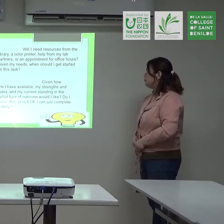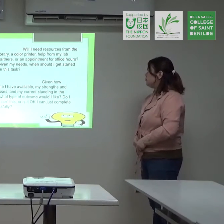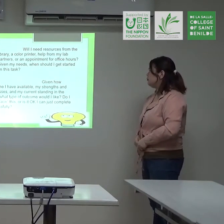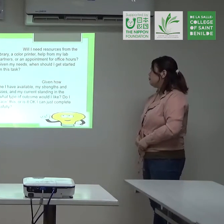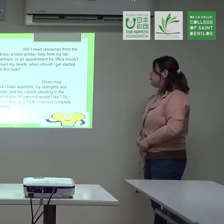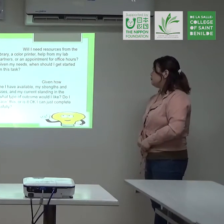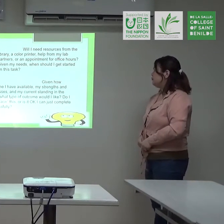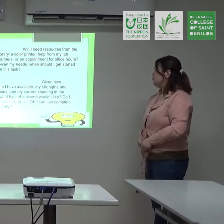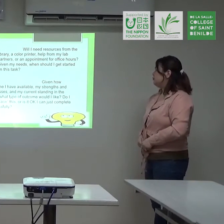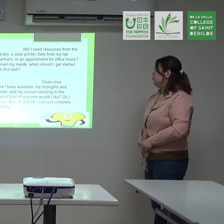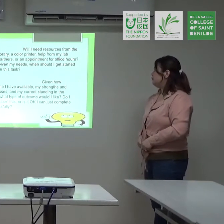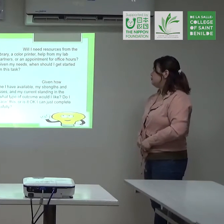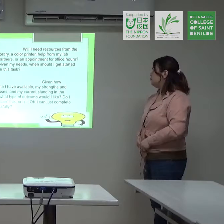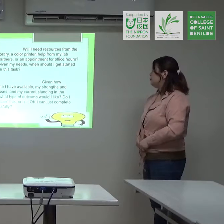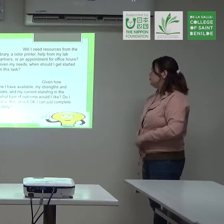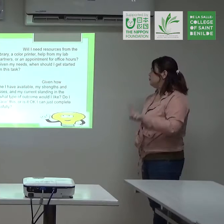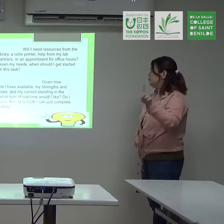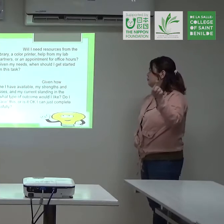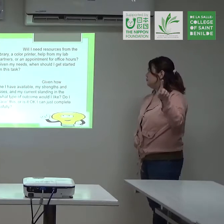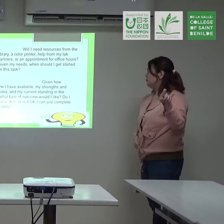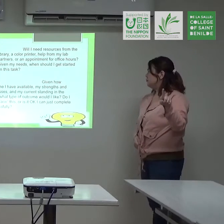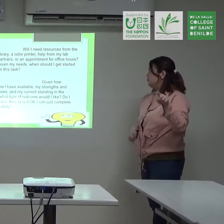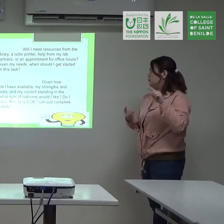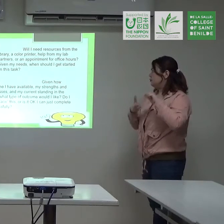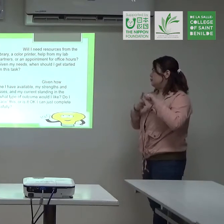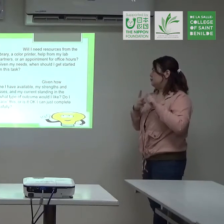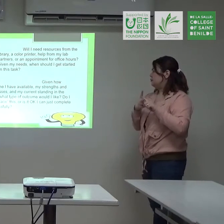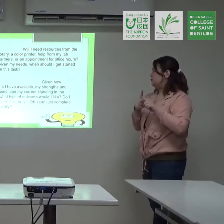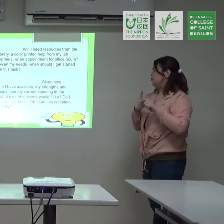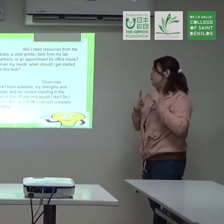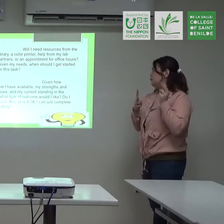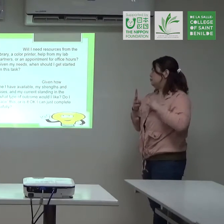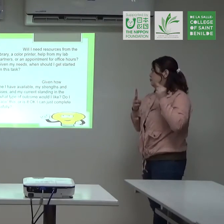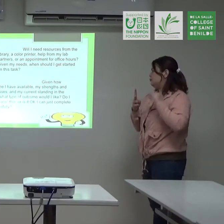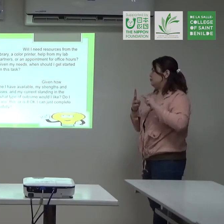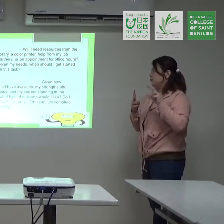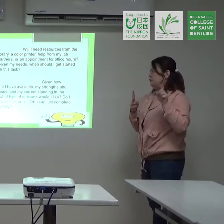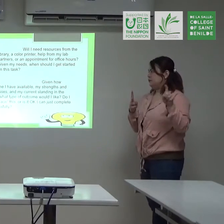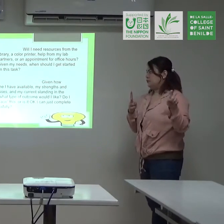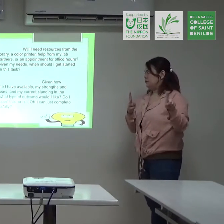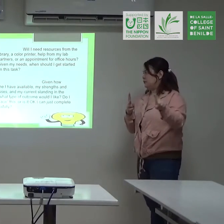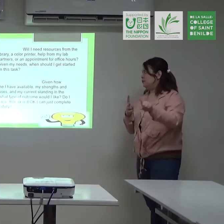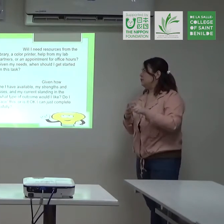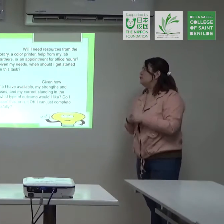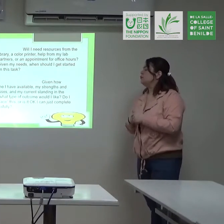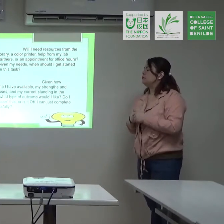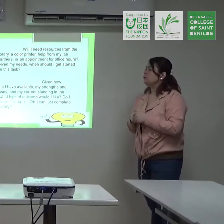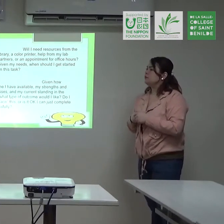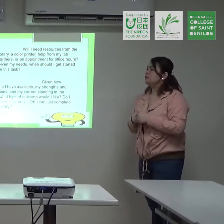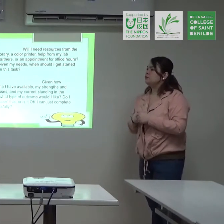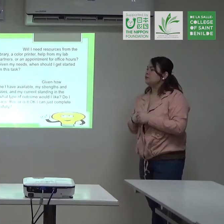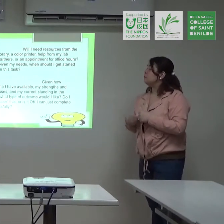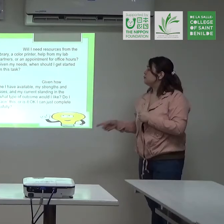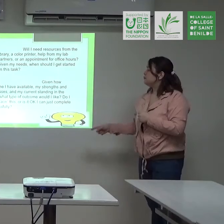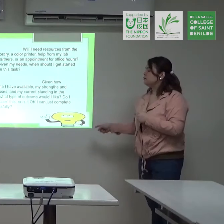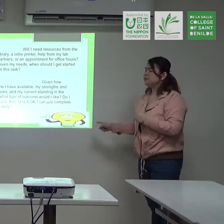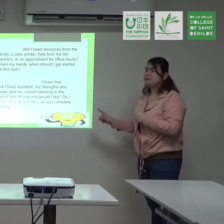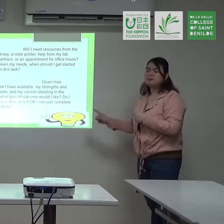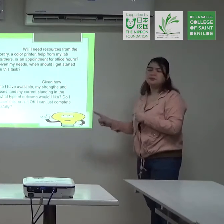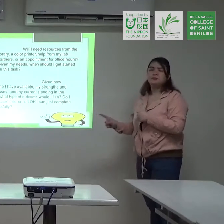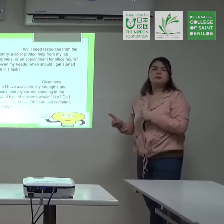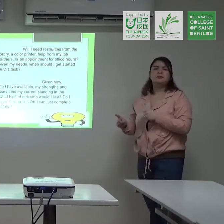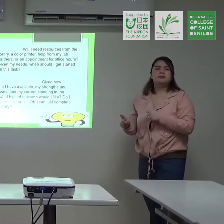like? Do I need to ace this? Or is it okay? I can just complete it successfully. So these are